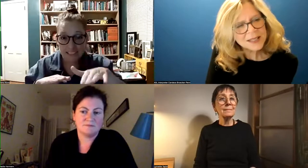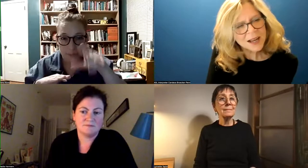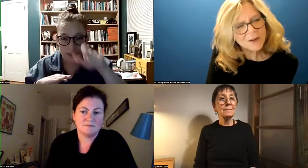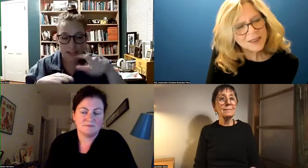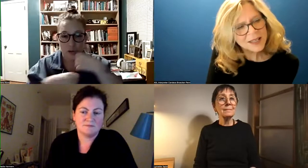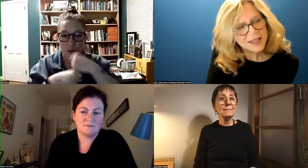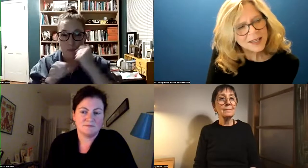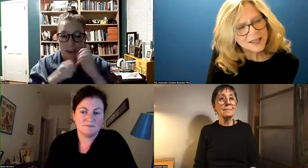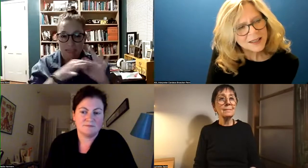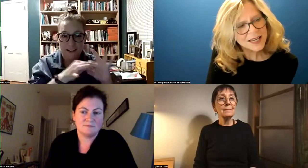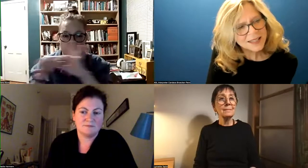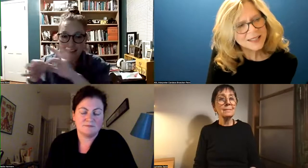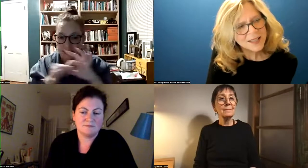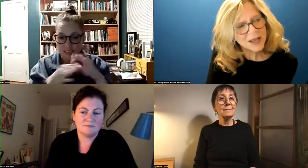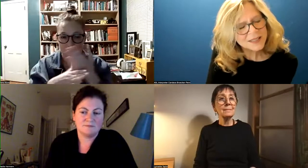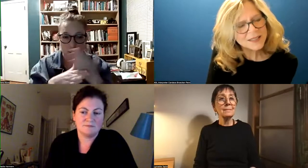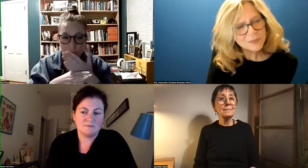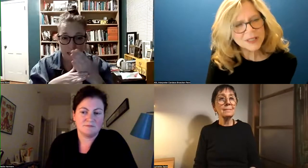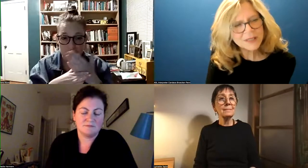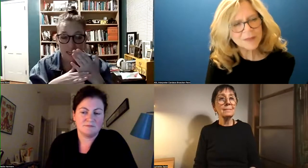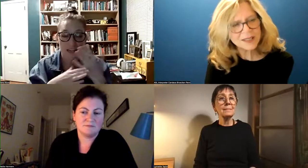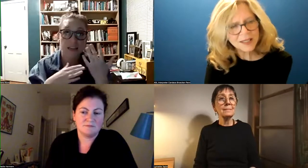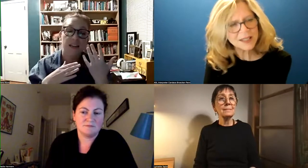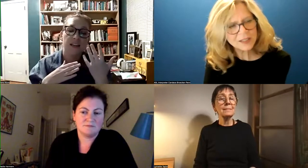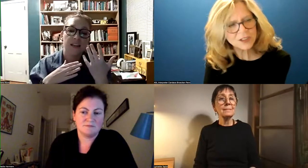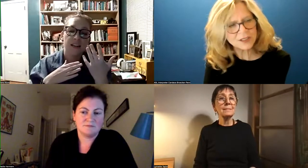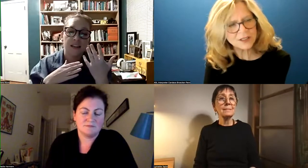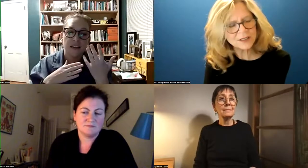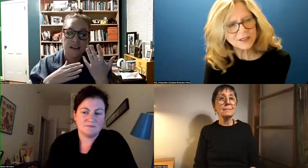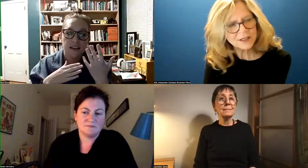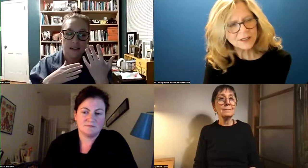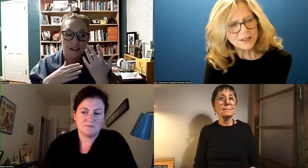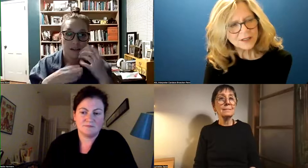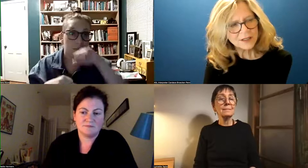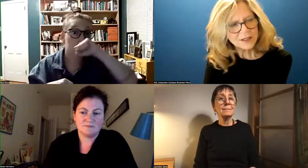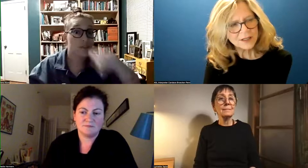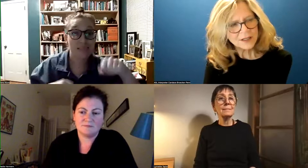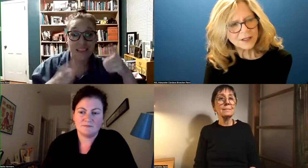But now I think the next step has to be to make the connection